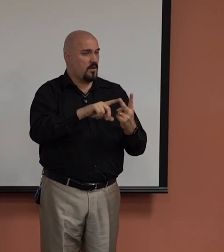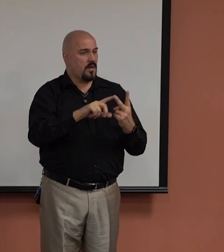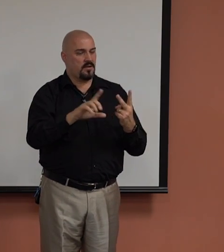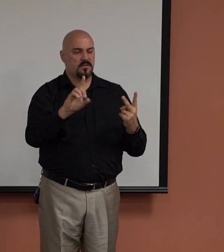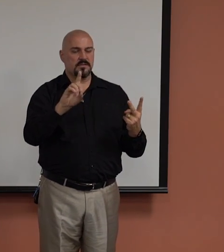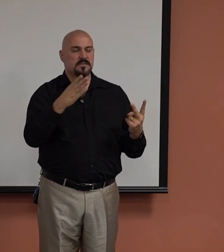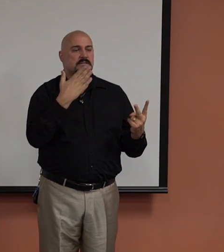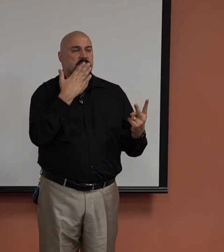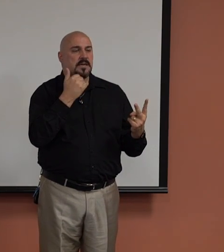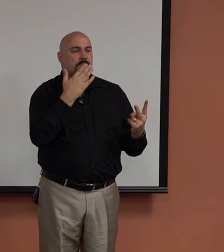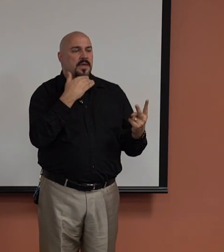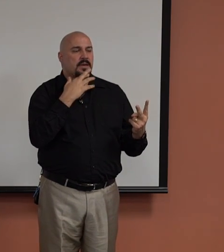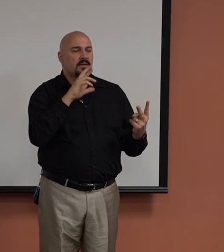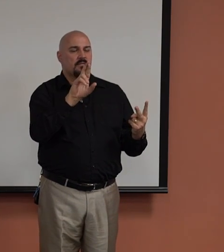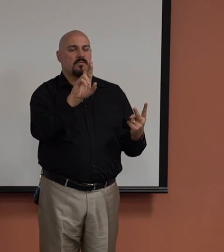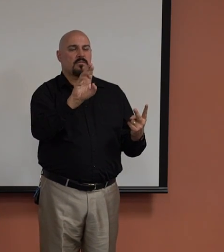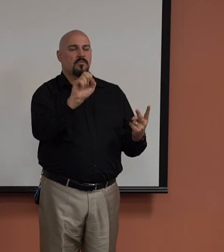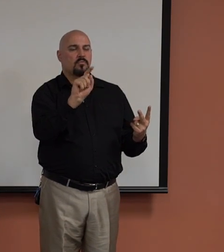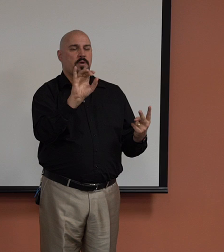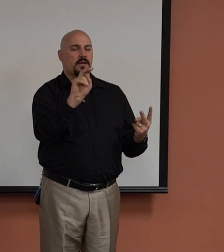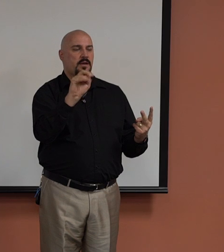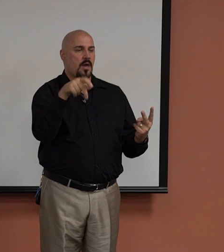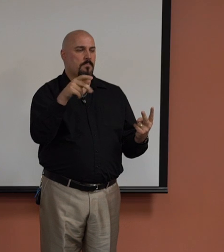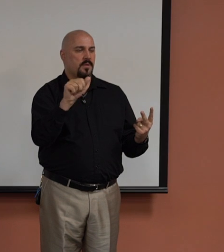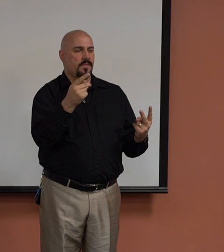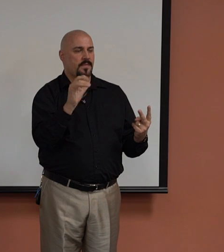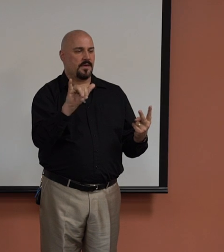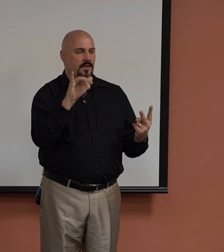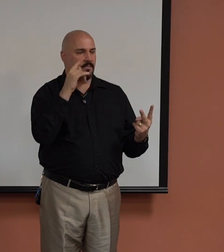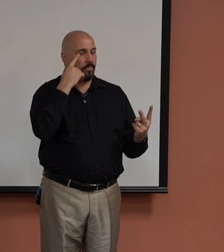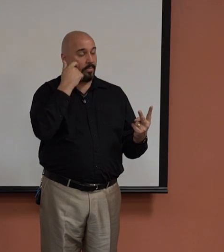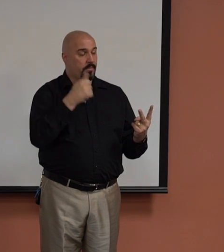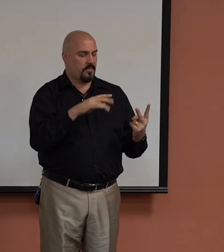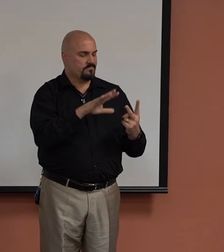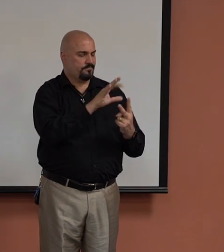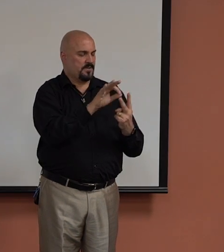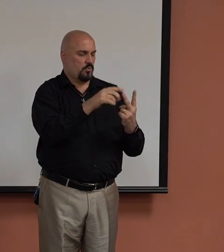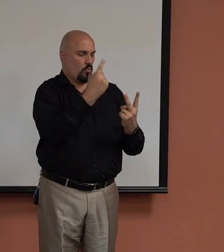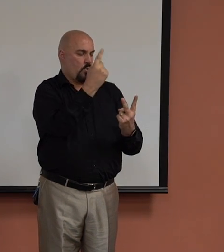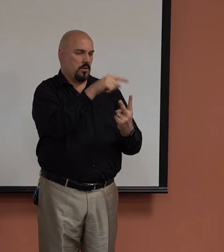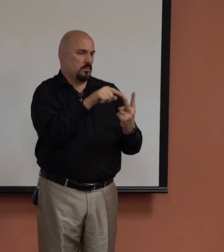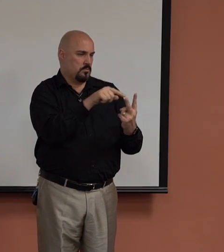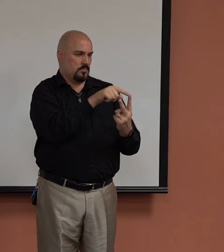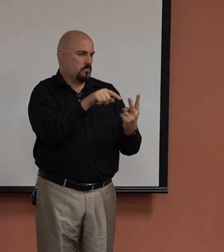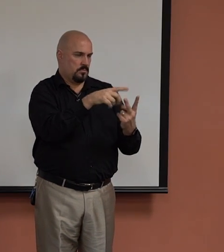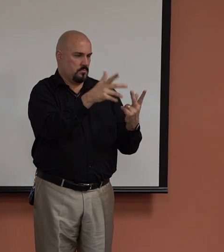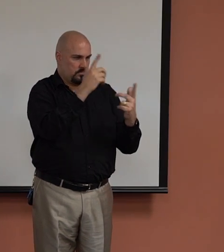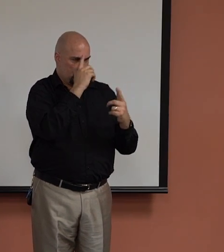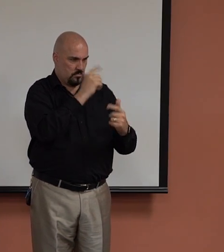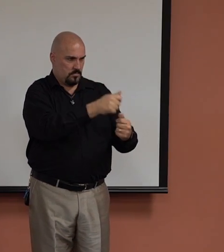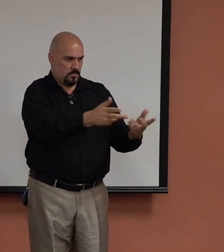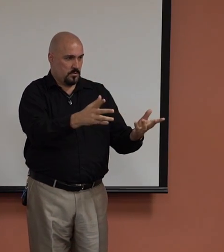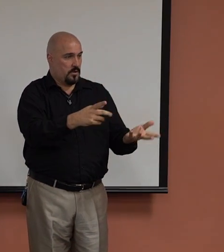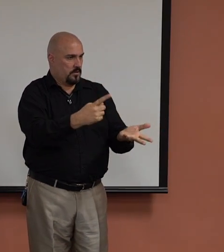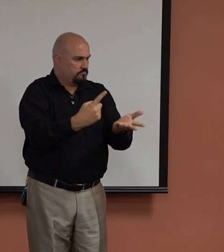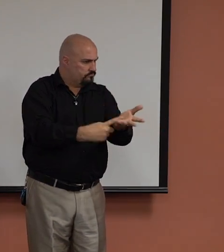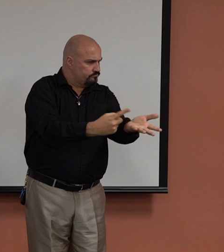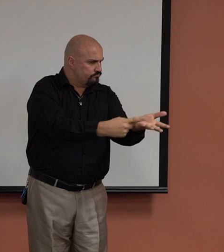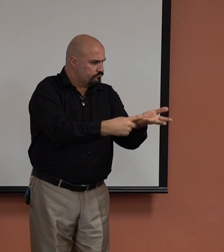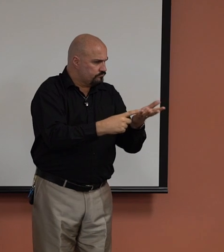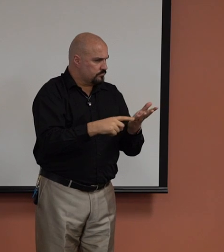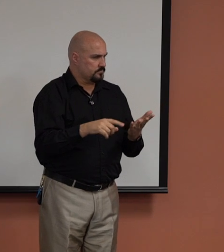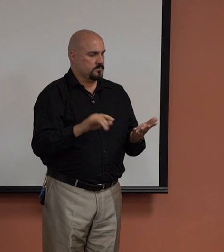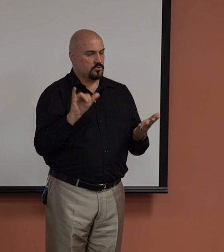it doesn't matter to us. I'm sure we'll get a mix. And so what we'd like is for you to read